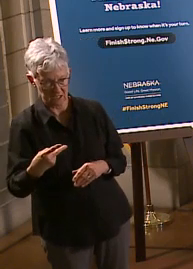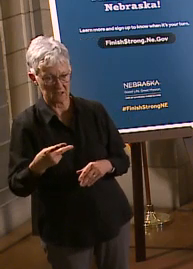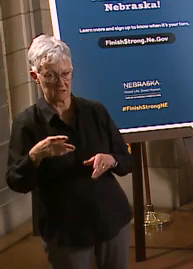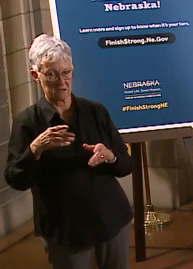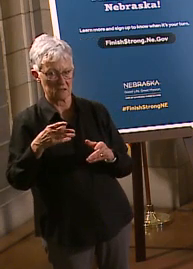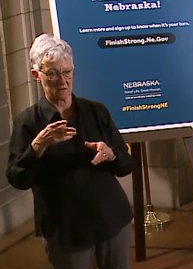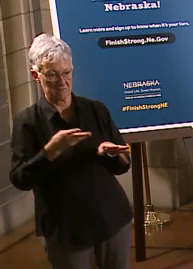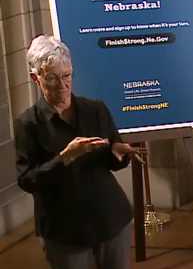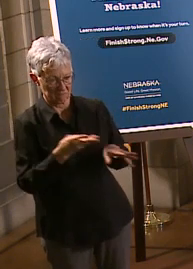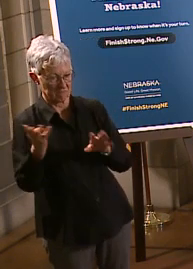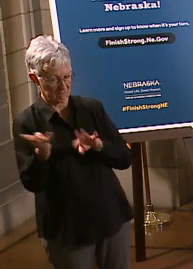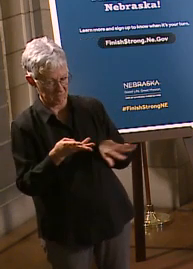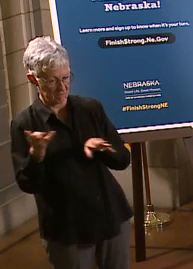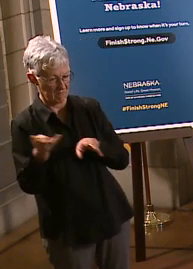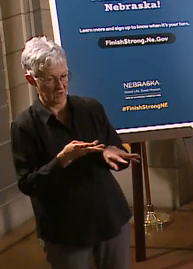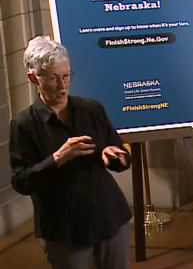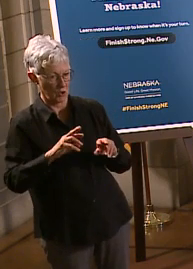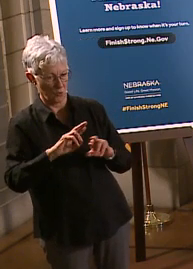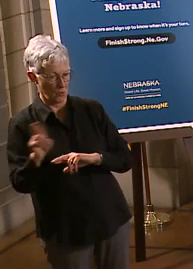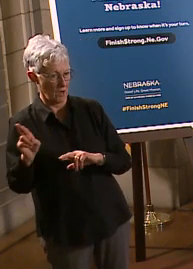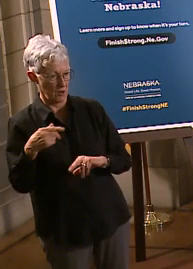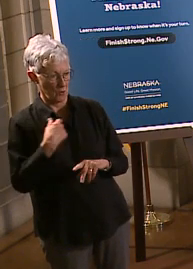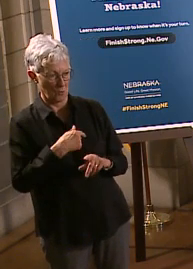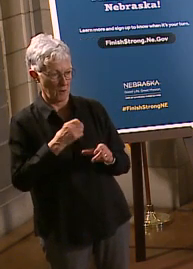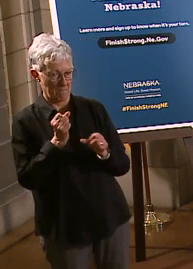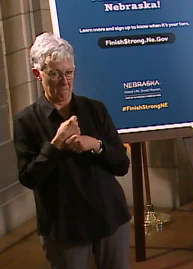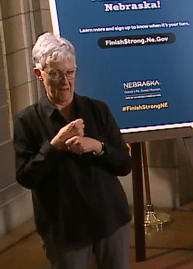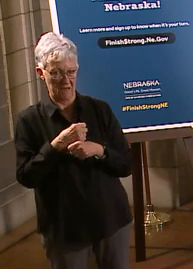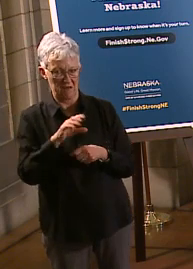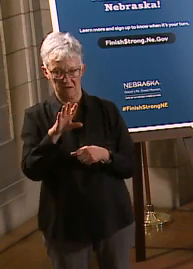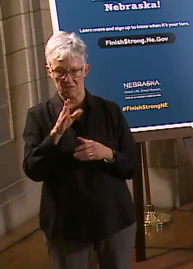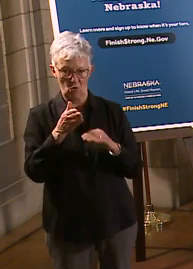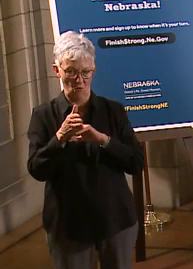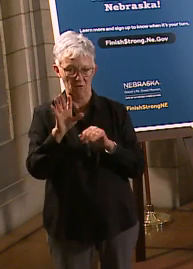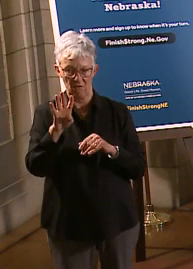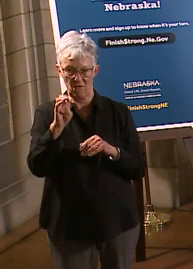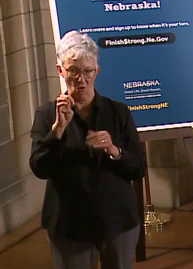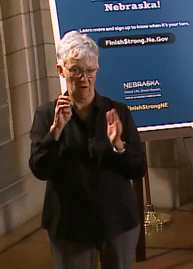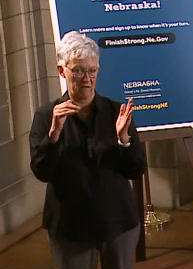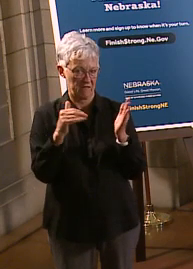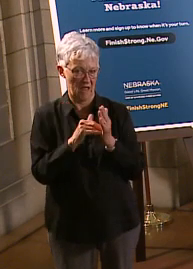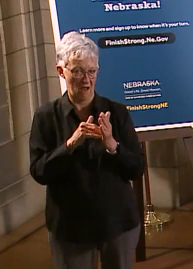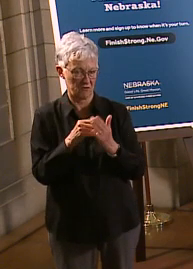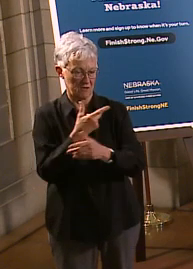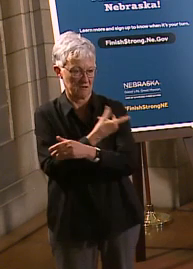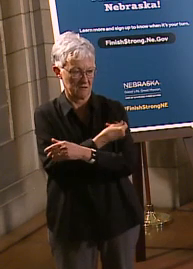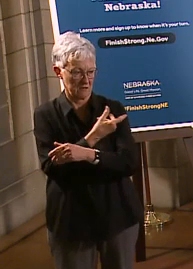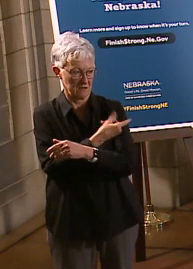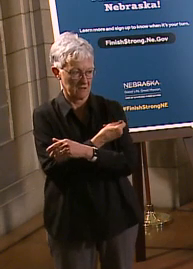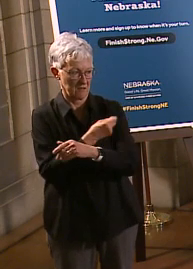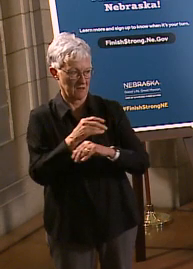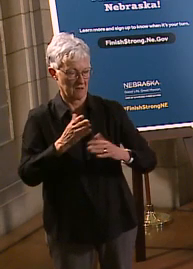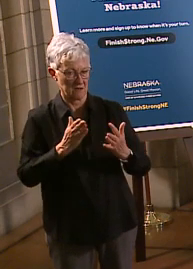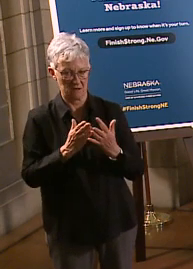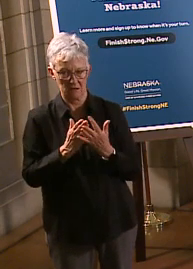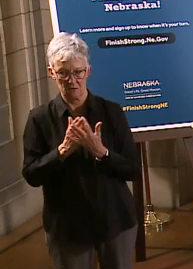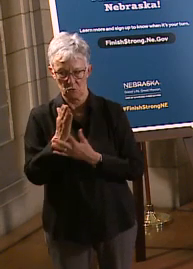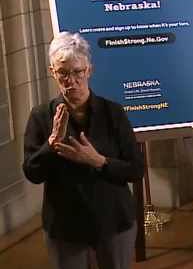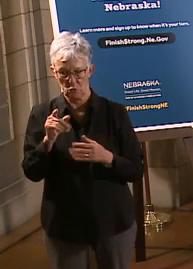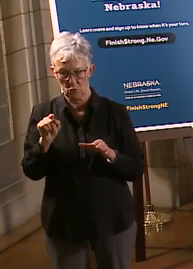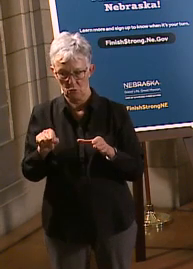of 400,000 vaccine syringes out of our first blister line through the